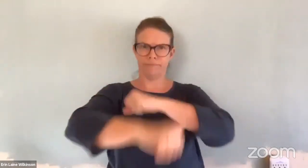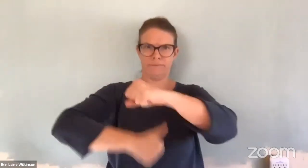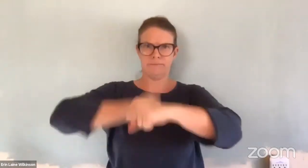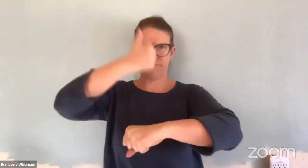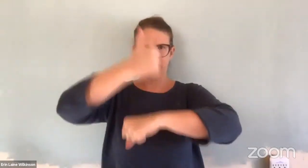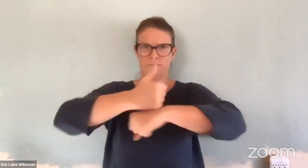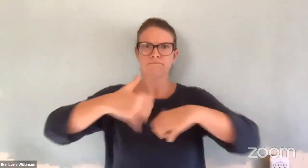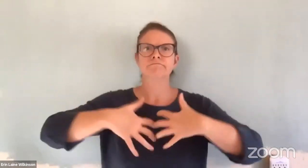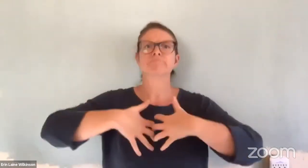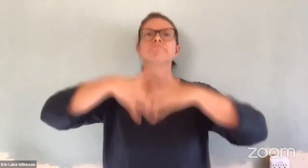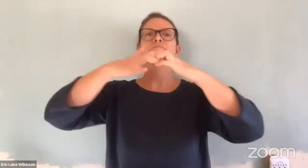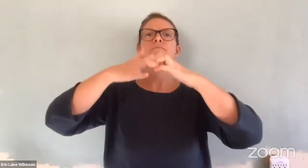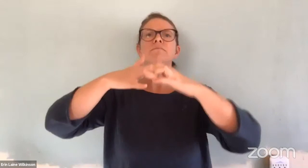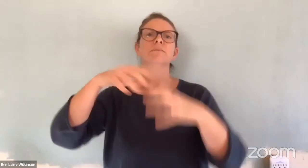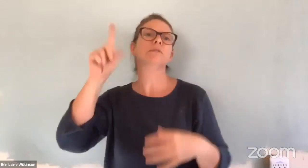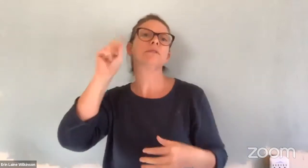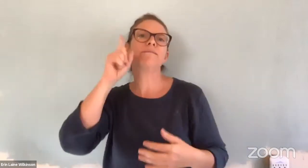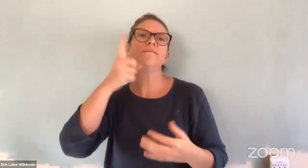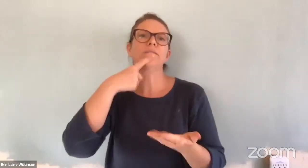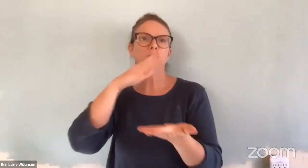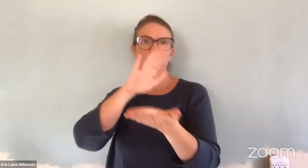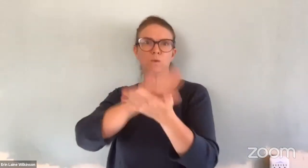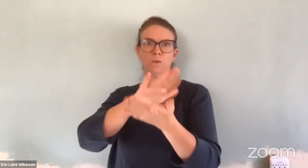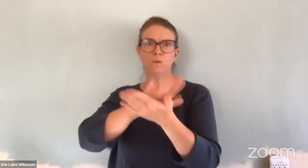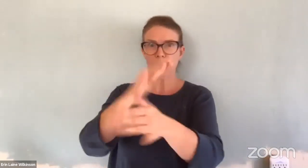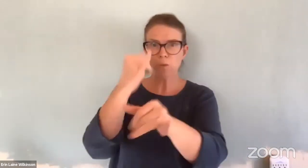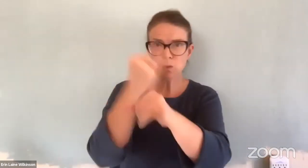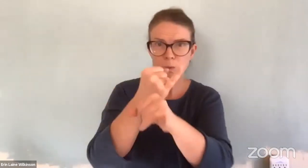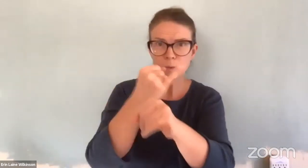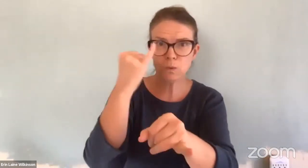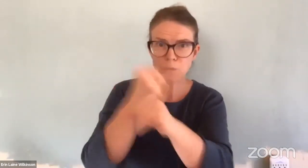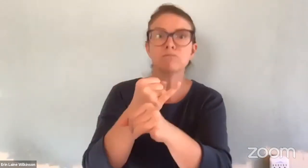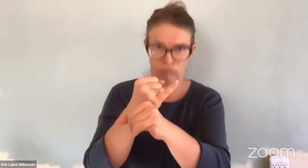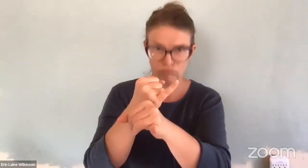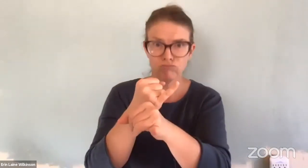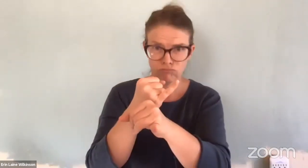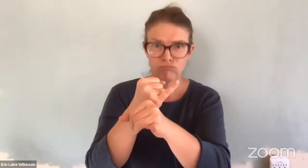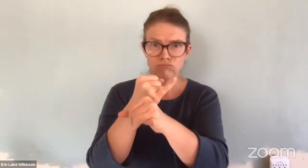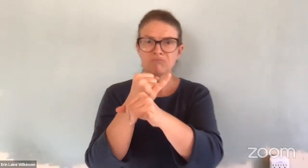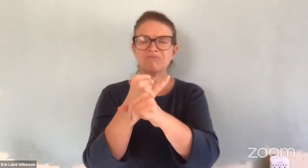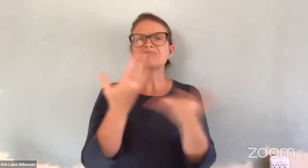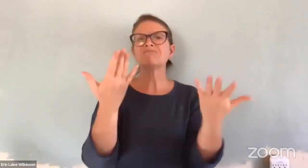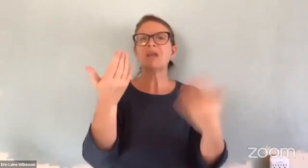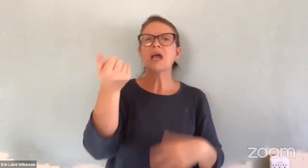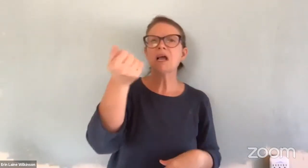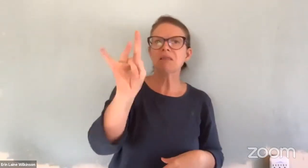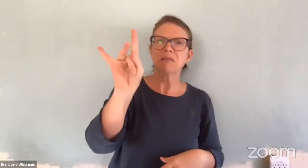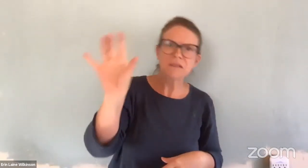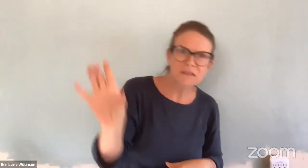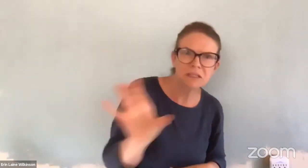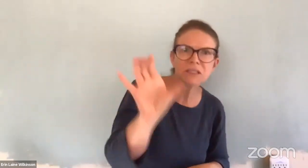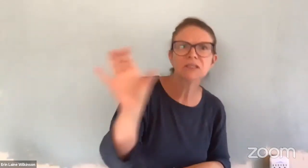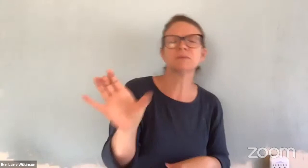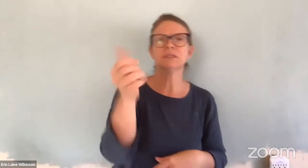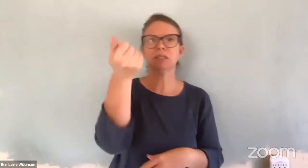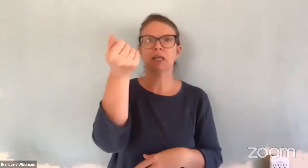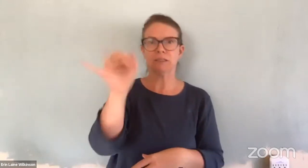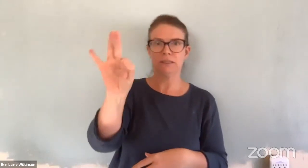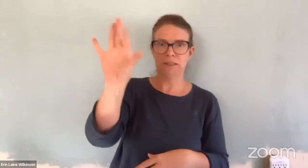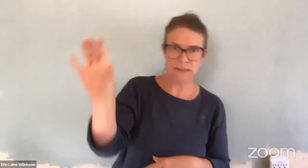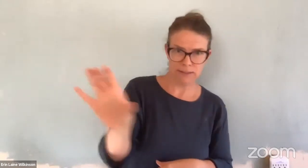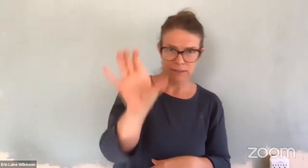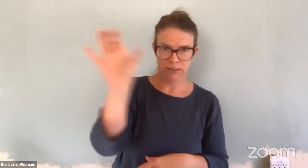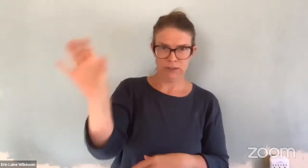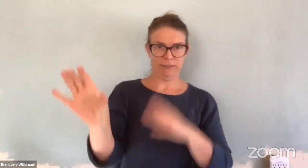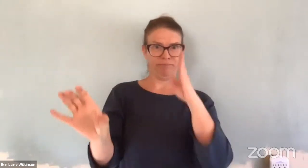looking worldwide and thinking about the establishment of residential schools for deaf people, I